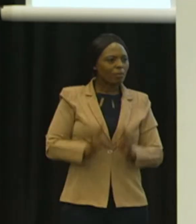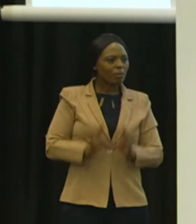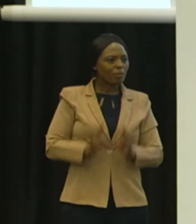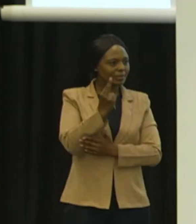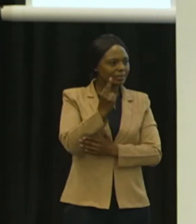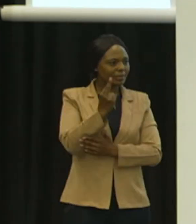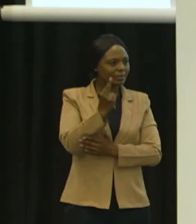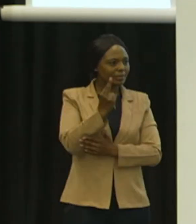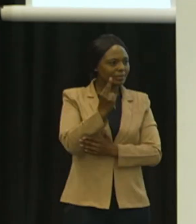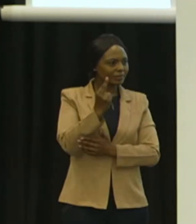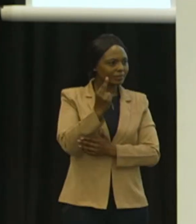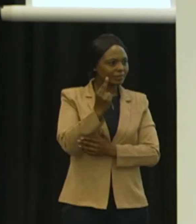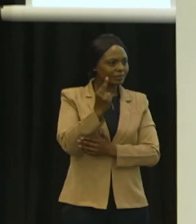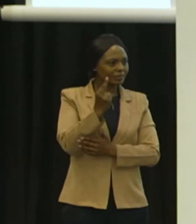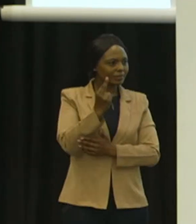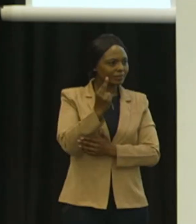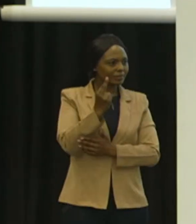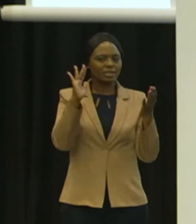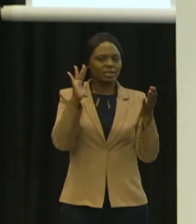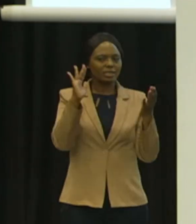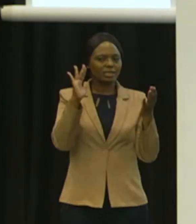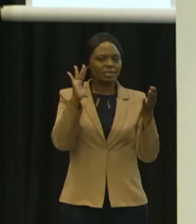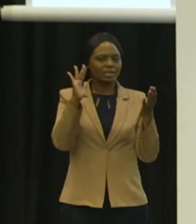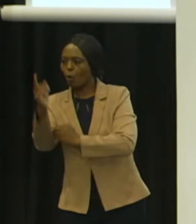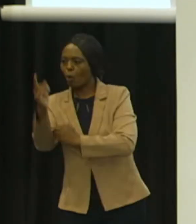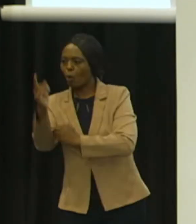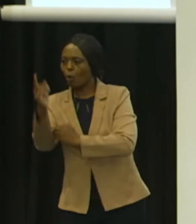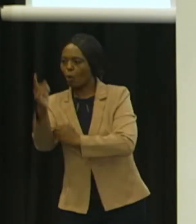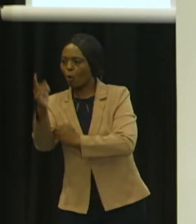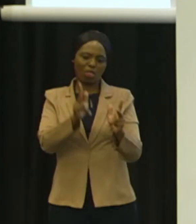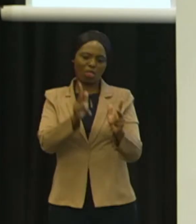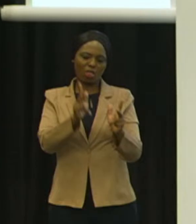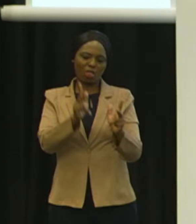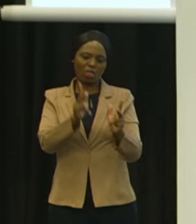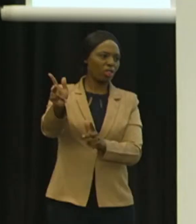LGBTQI cases are not being processed.